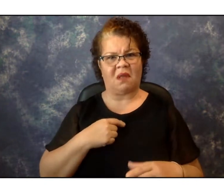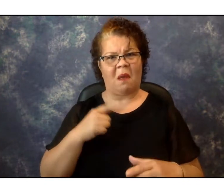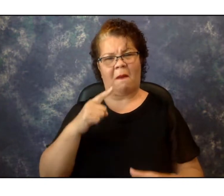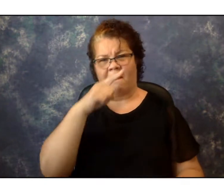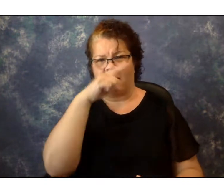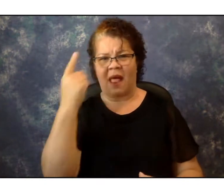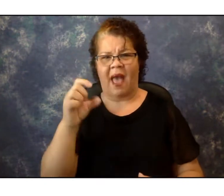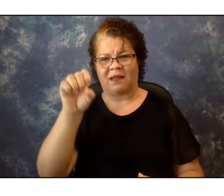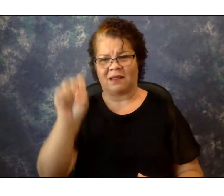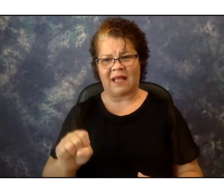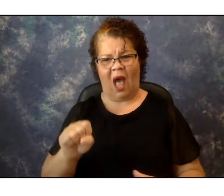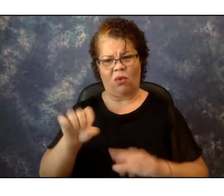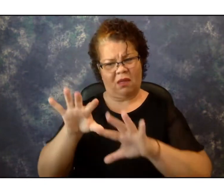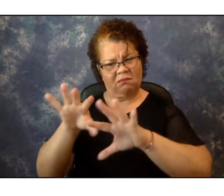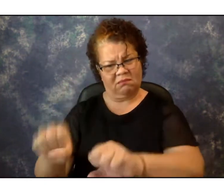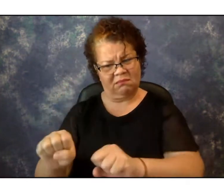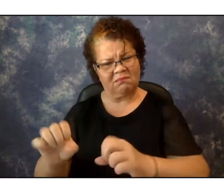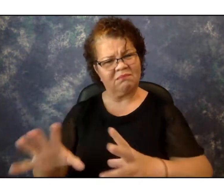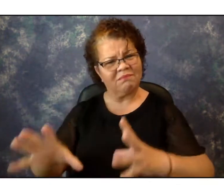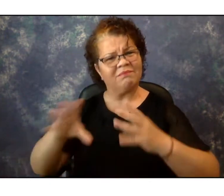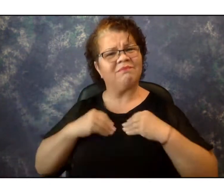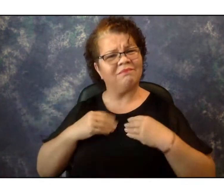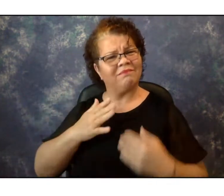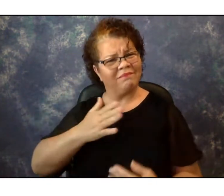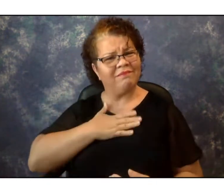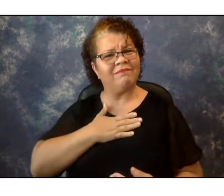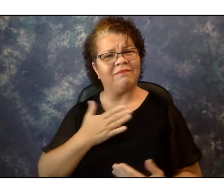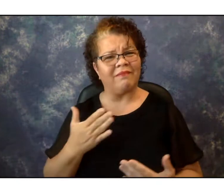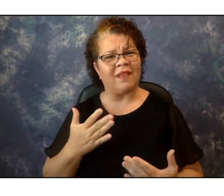us not claim, right?